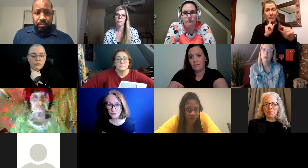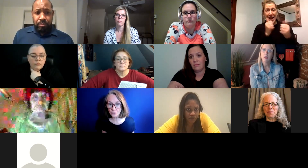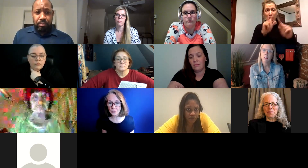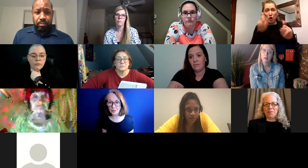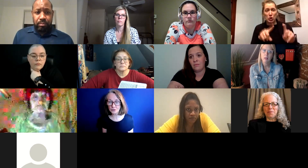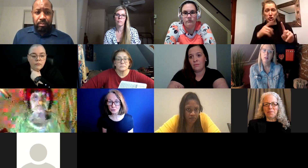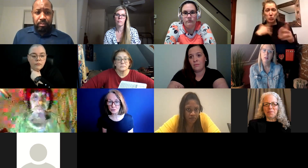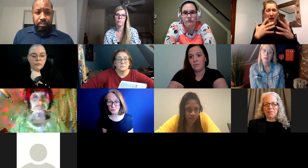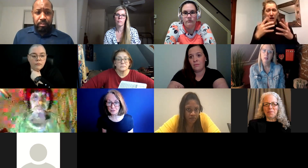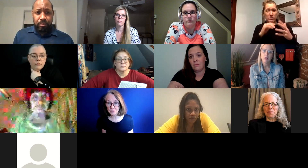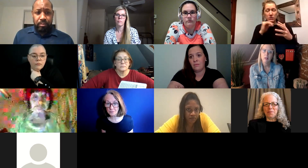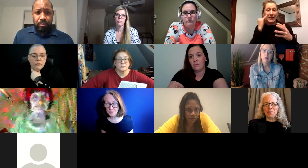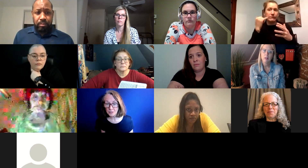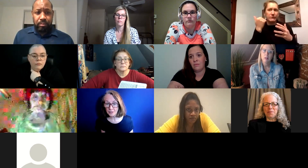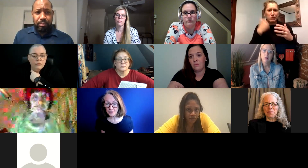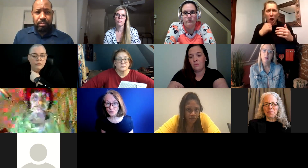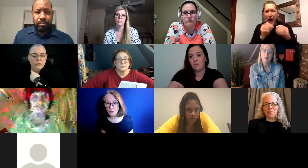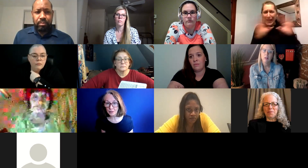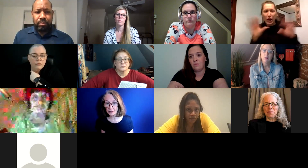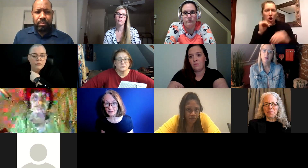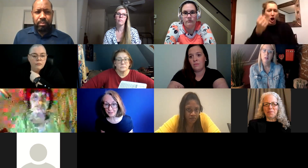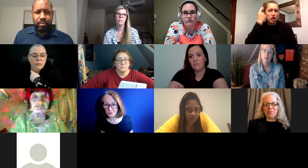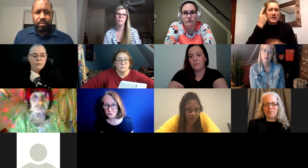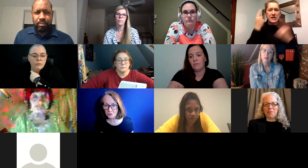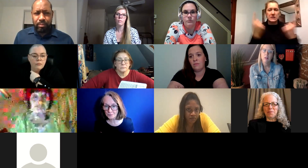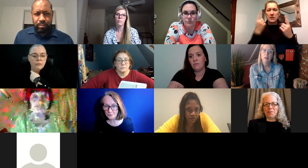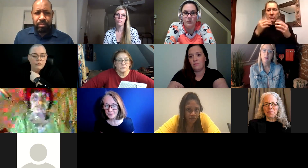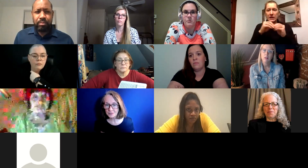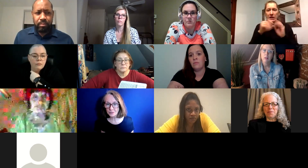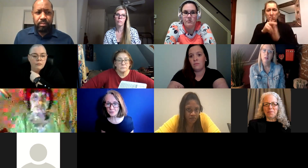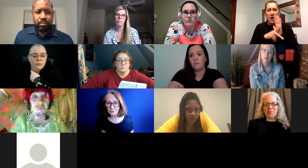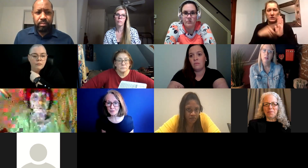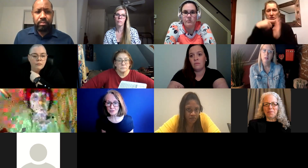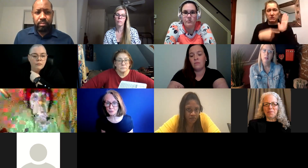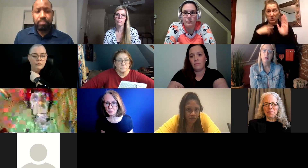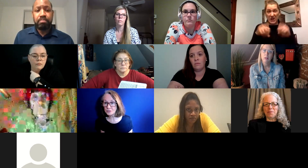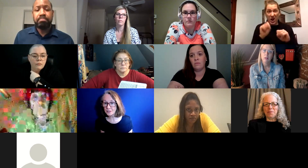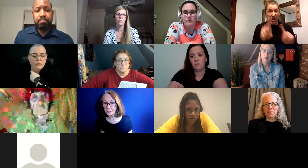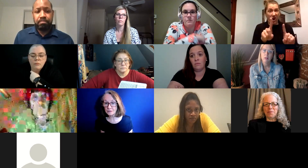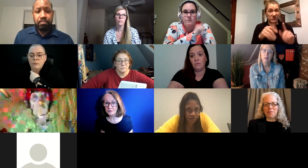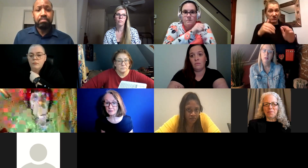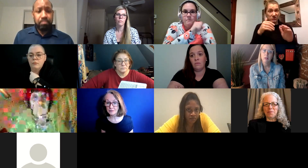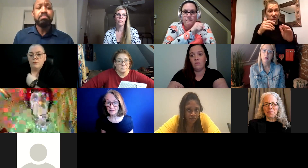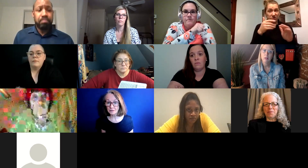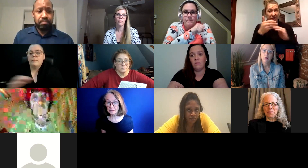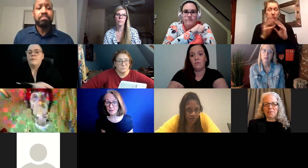we allowed to address them? And are you allowed to answer them so that we make sure we understand? Is that